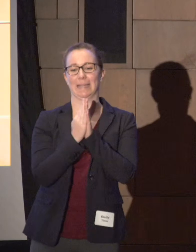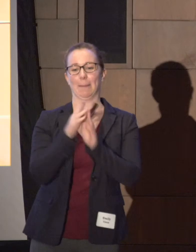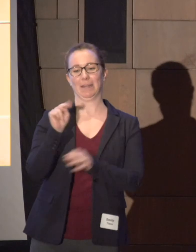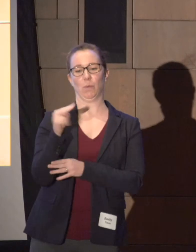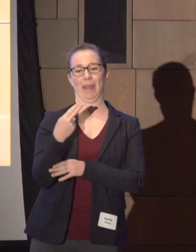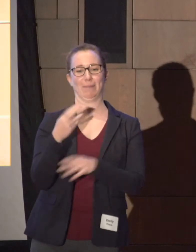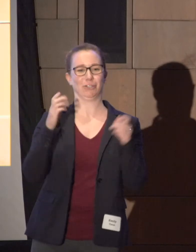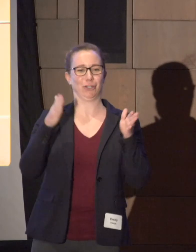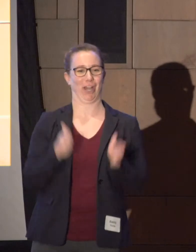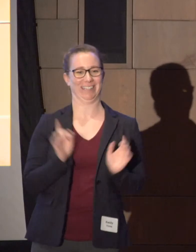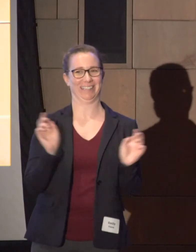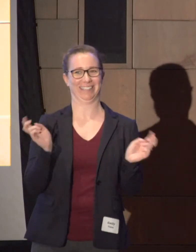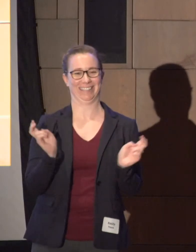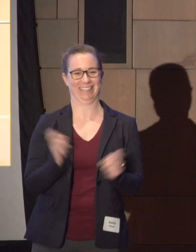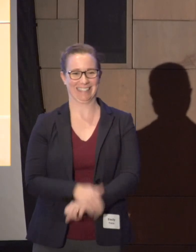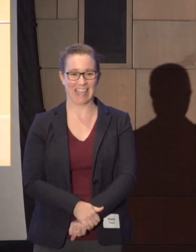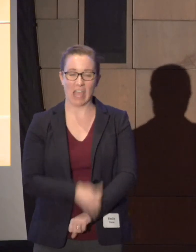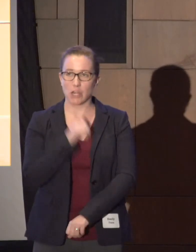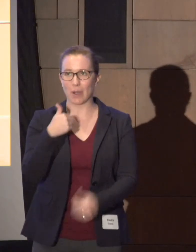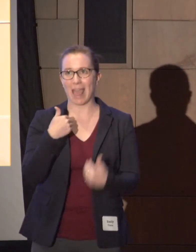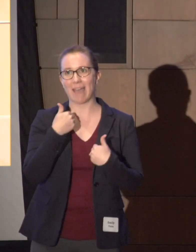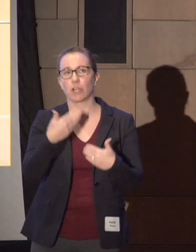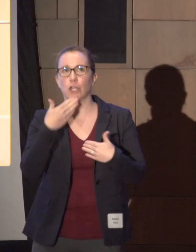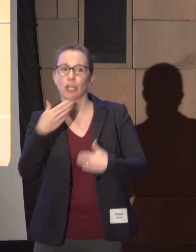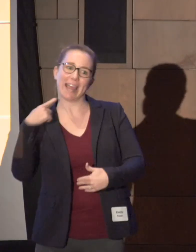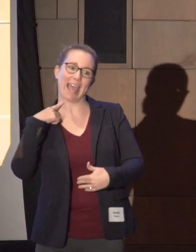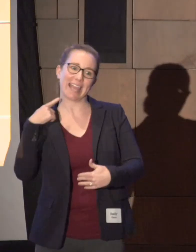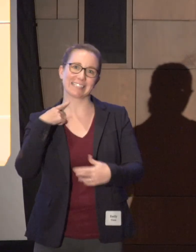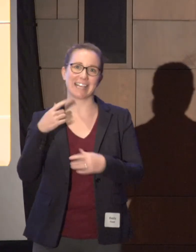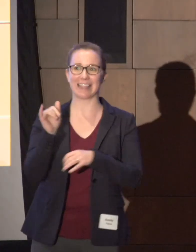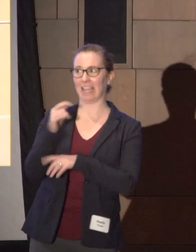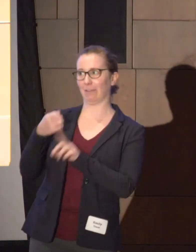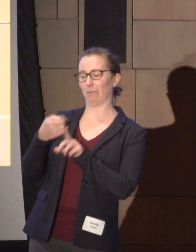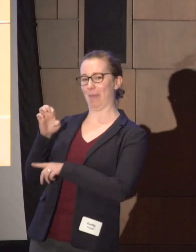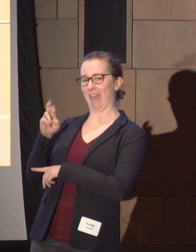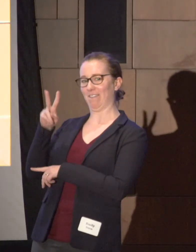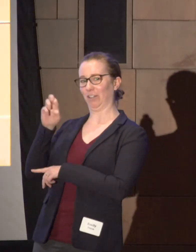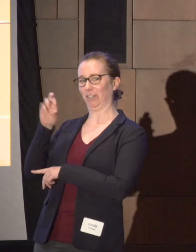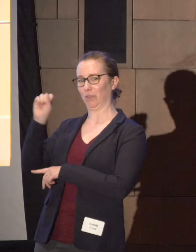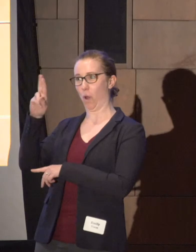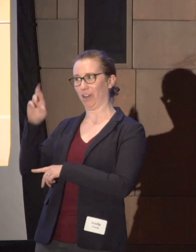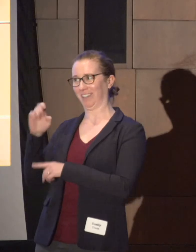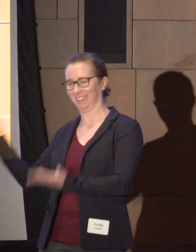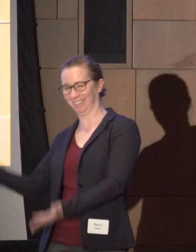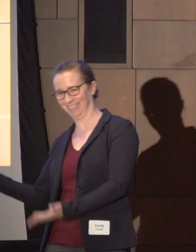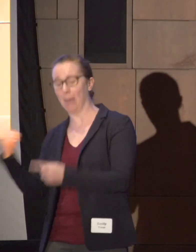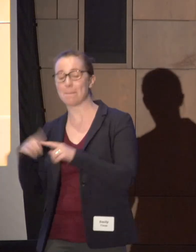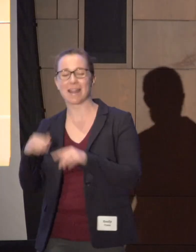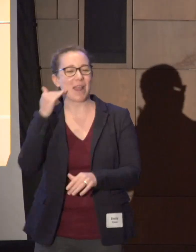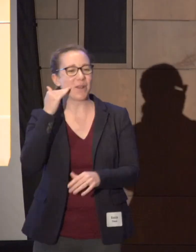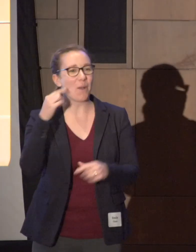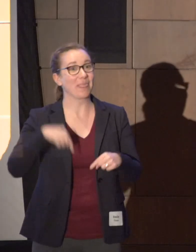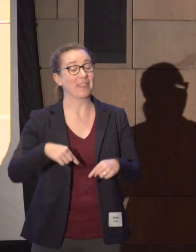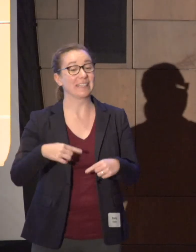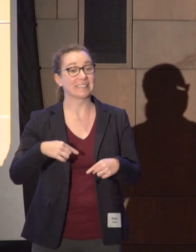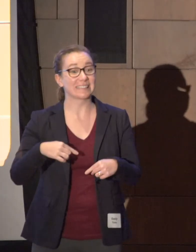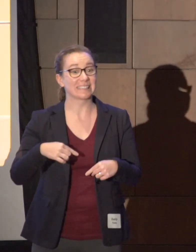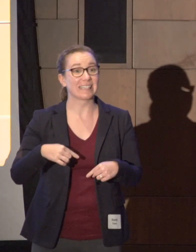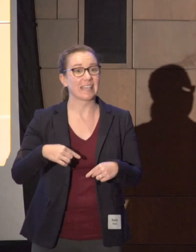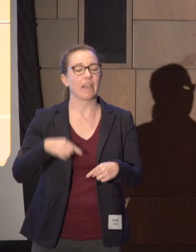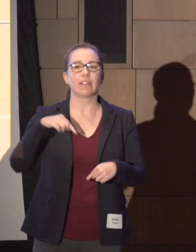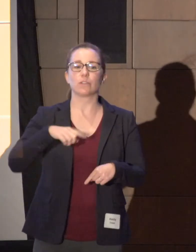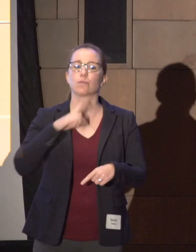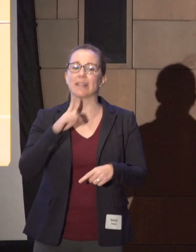Hampshireites this week, so I don't have a great accent yet like the guy from Eversource. But I know this much. This is an occasion